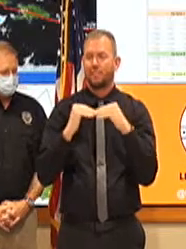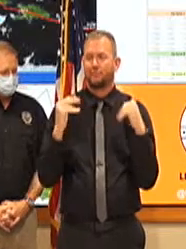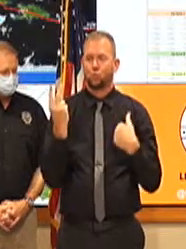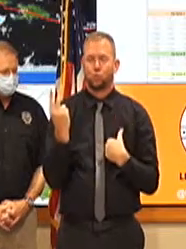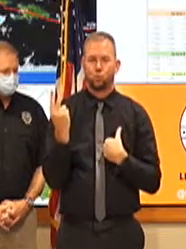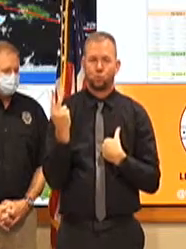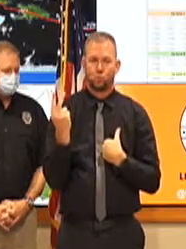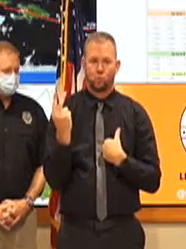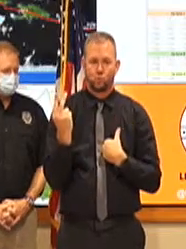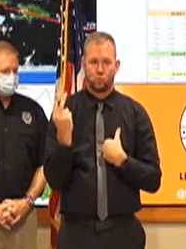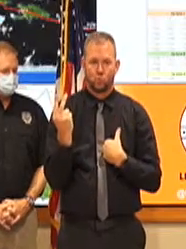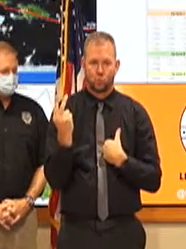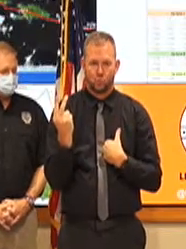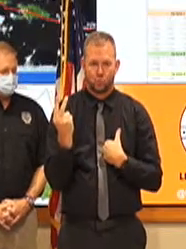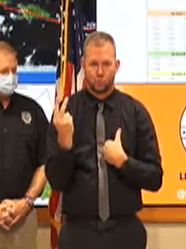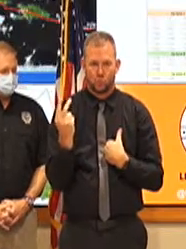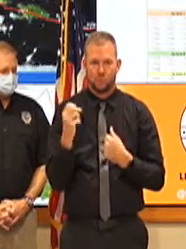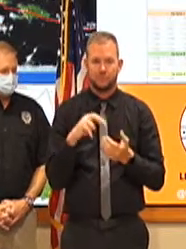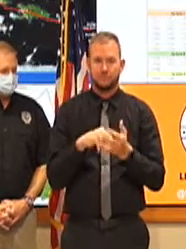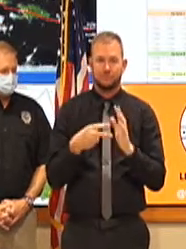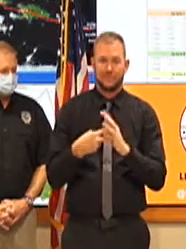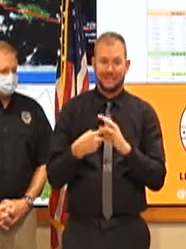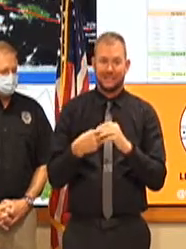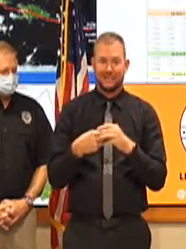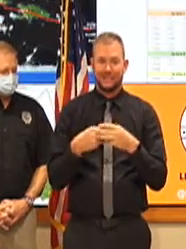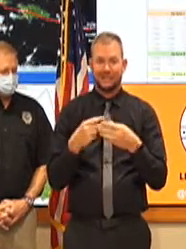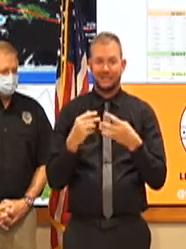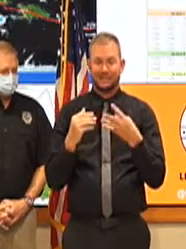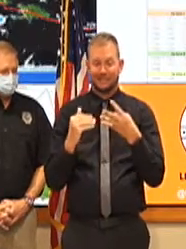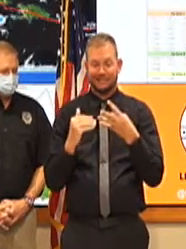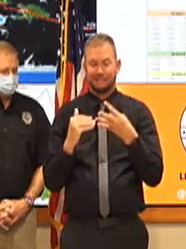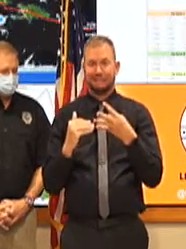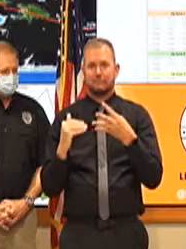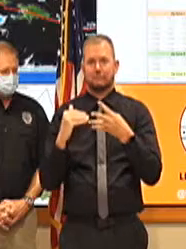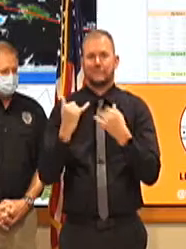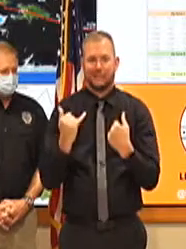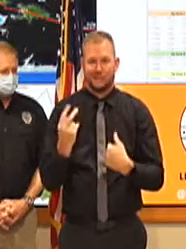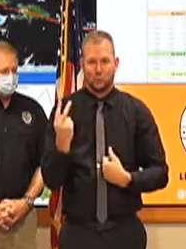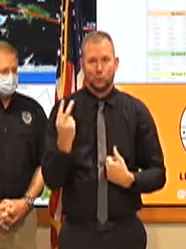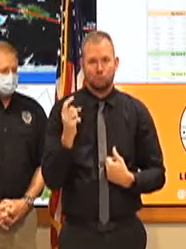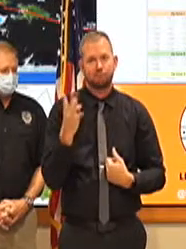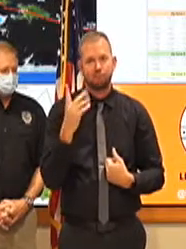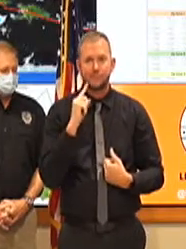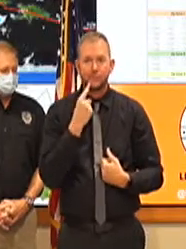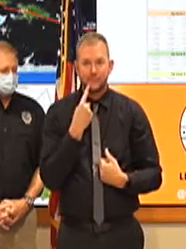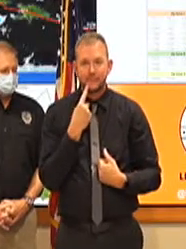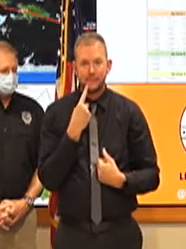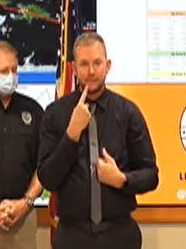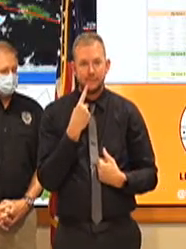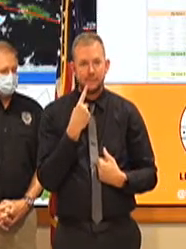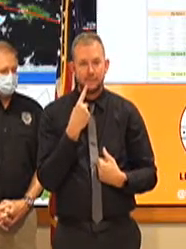in anticipation for the storm, and that is on Tropical Storm Laura, or the hurricane